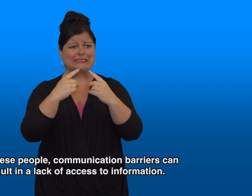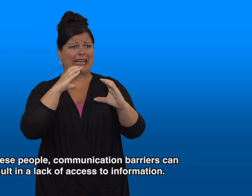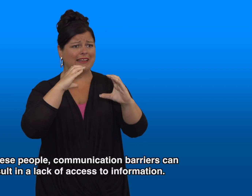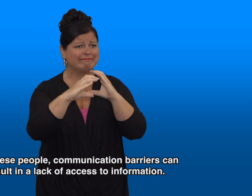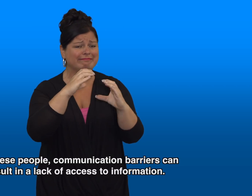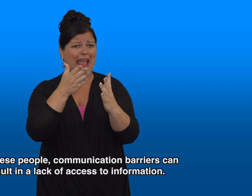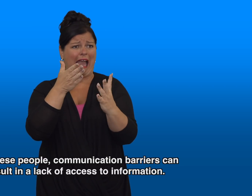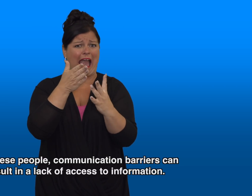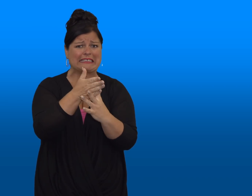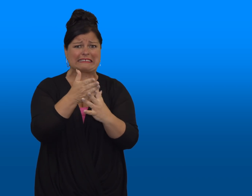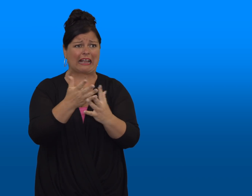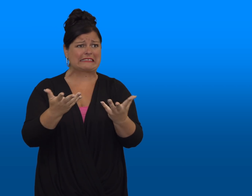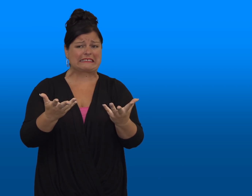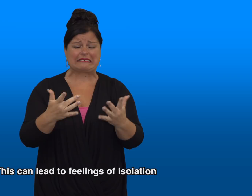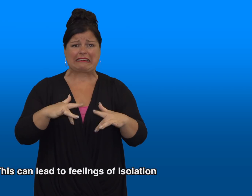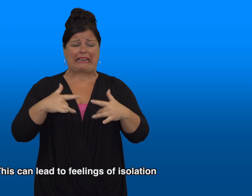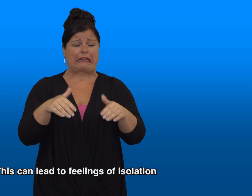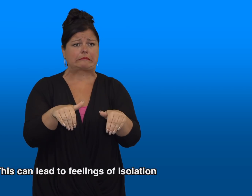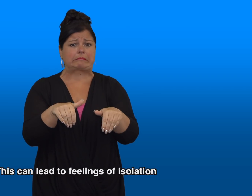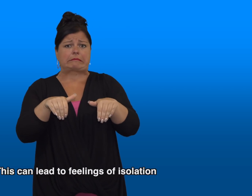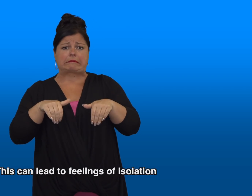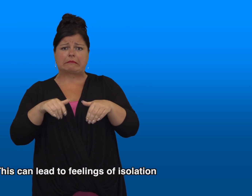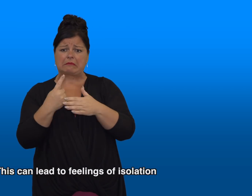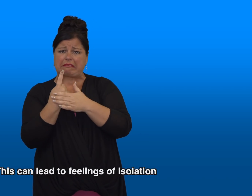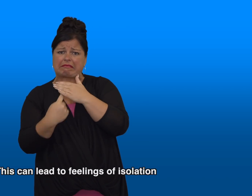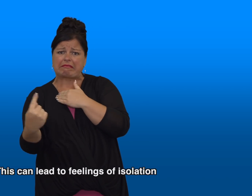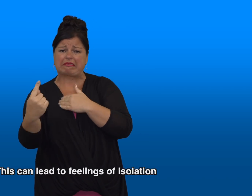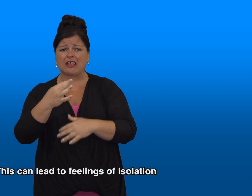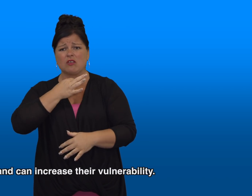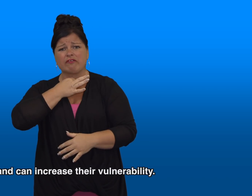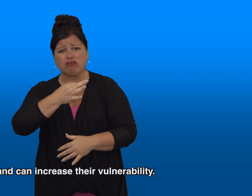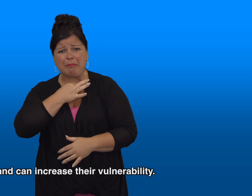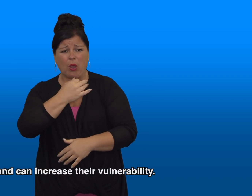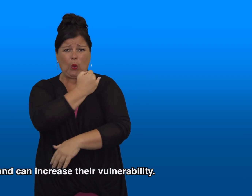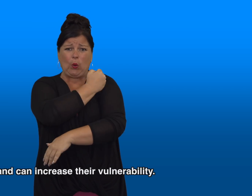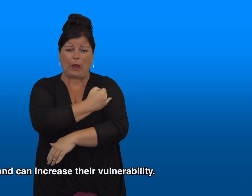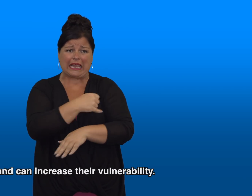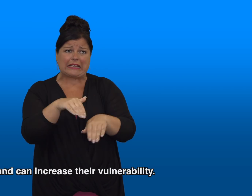to information. This can lead to feelings of isolation and can increase their vulnerability.